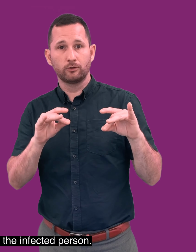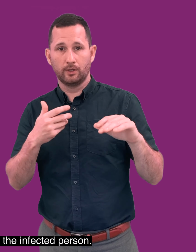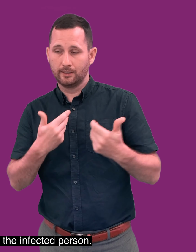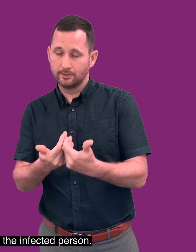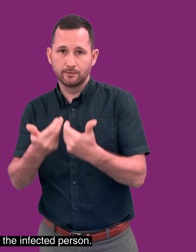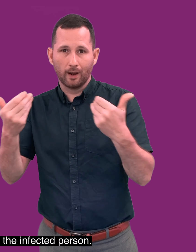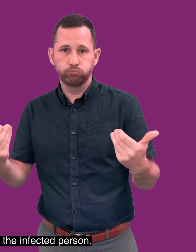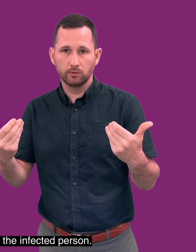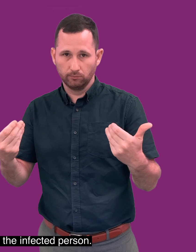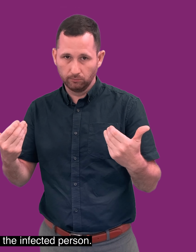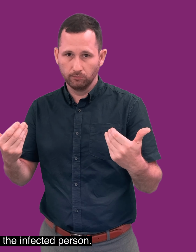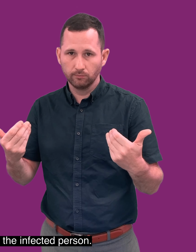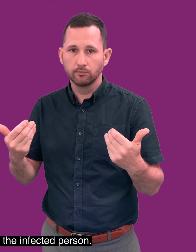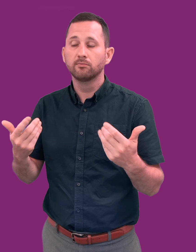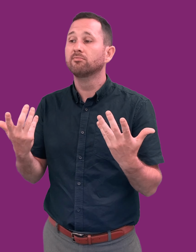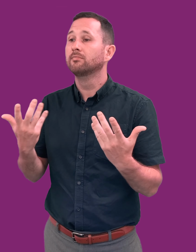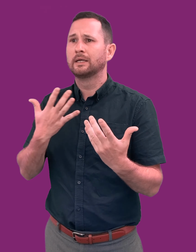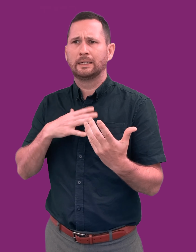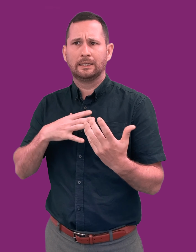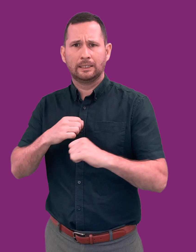Keep separate from the infected person.